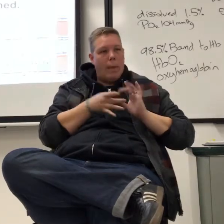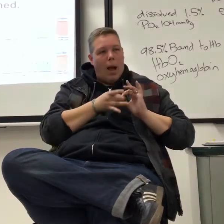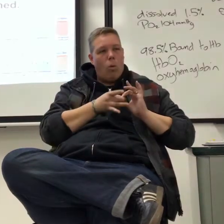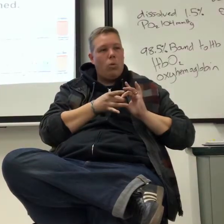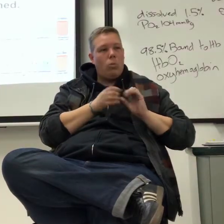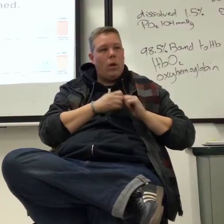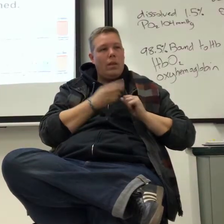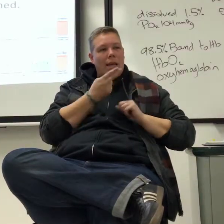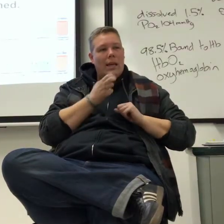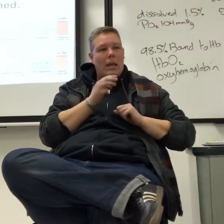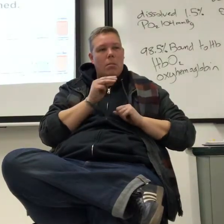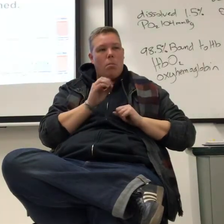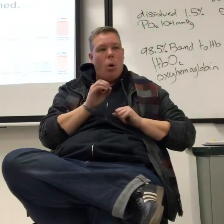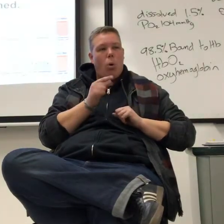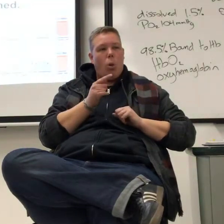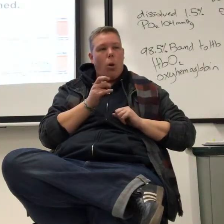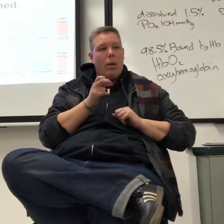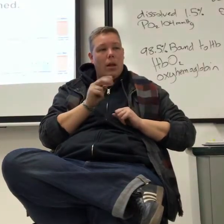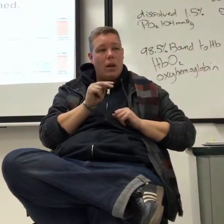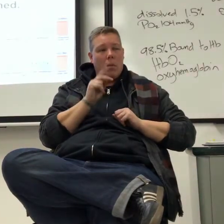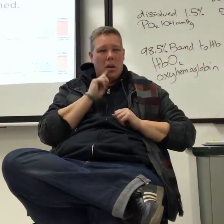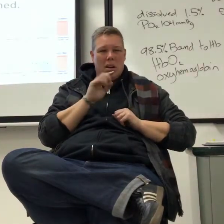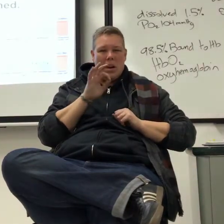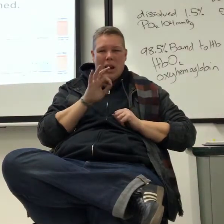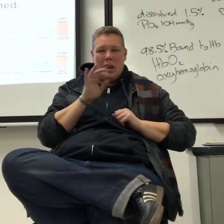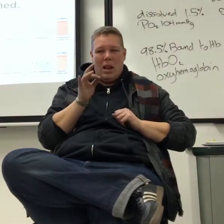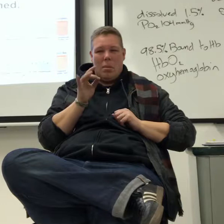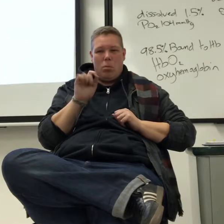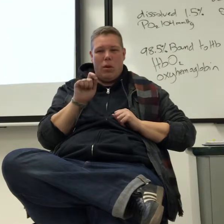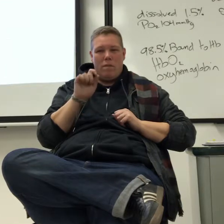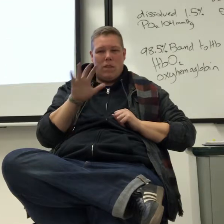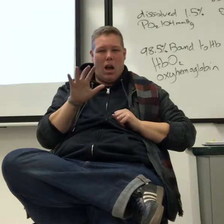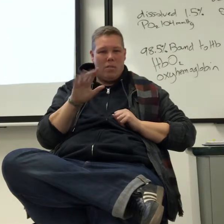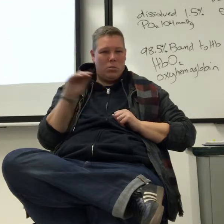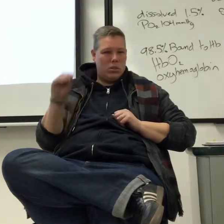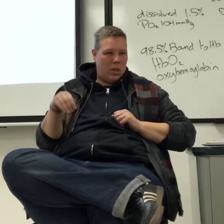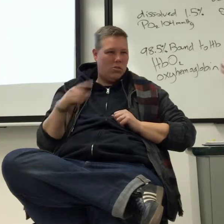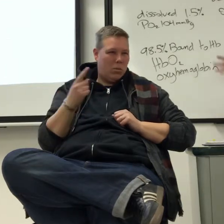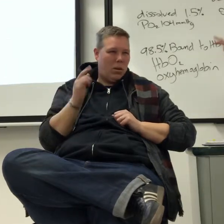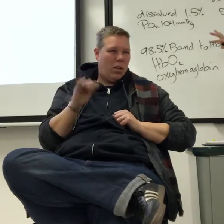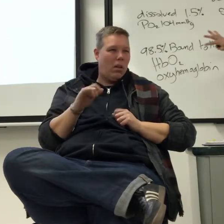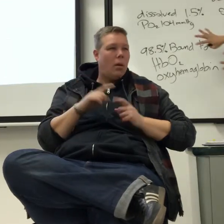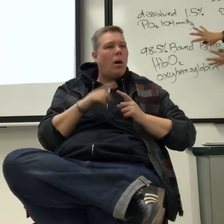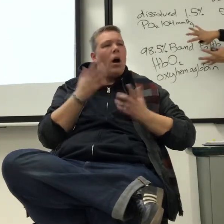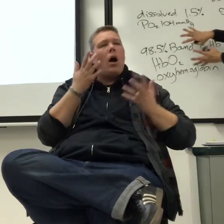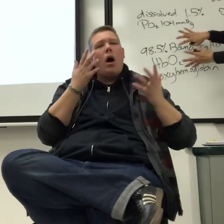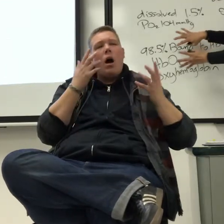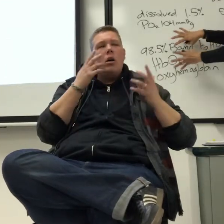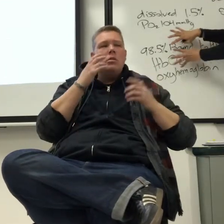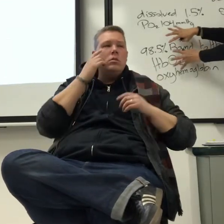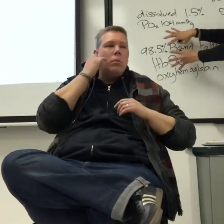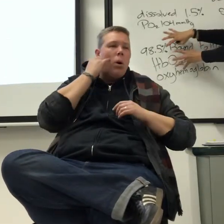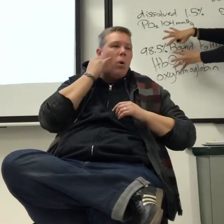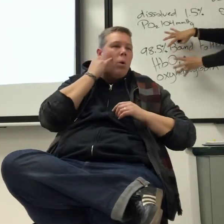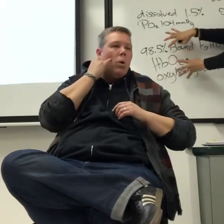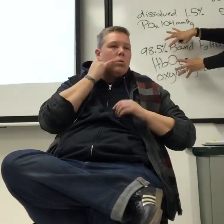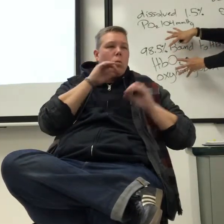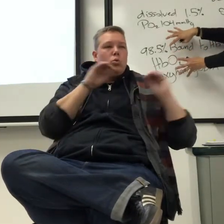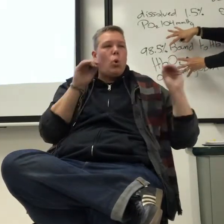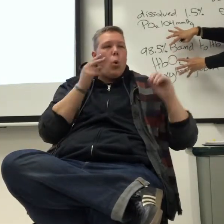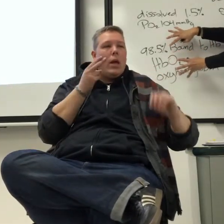like 98.5% of it. But let's pretend for a second, you didn't, let's pretend you didn't have